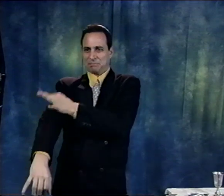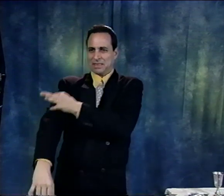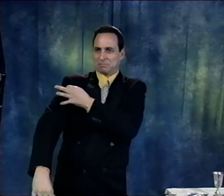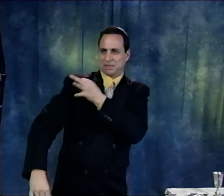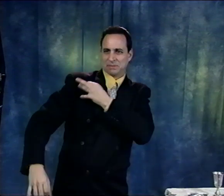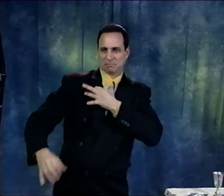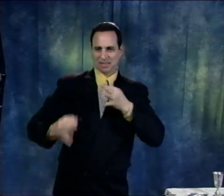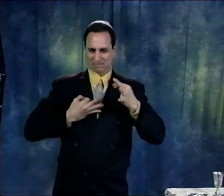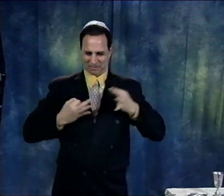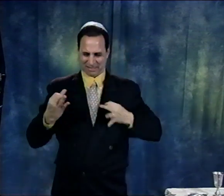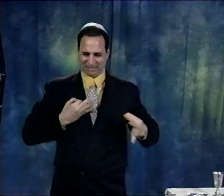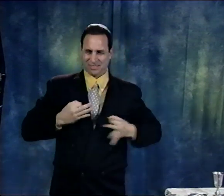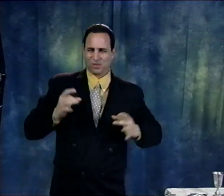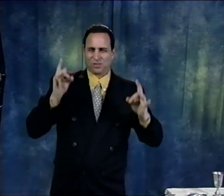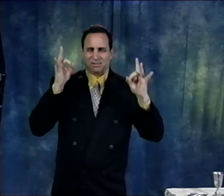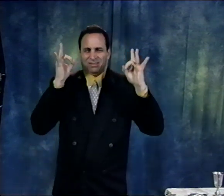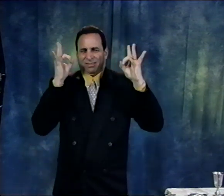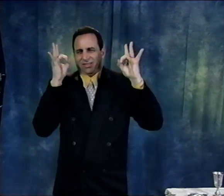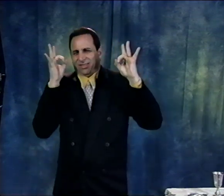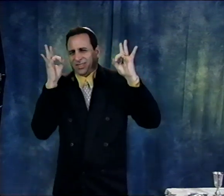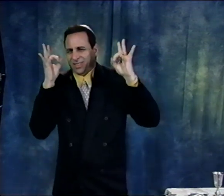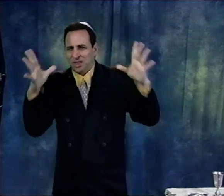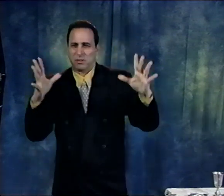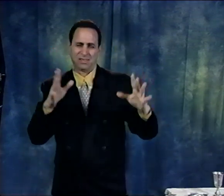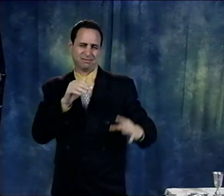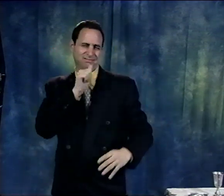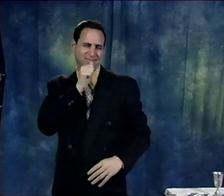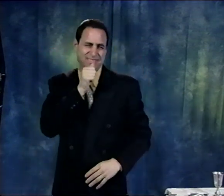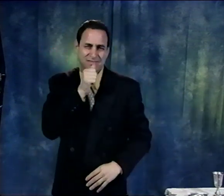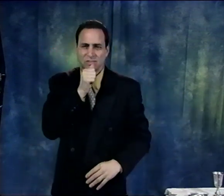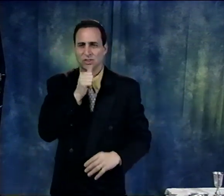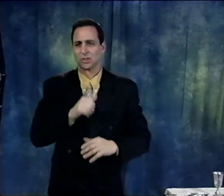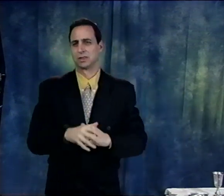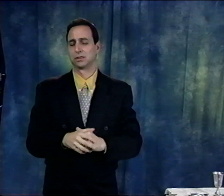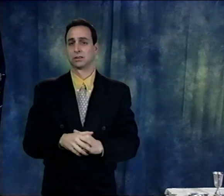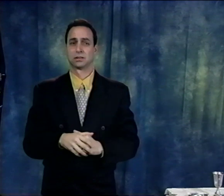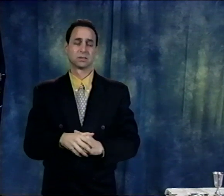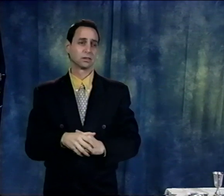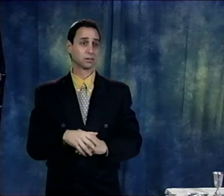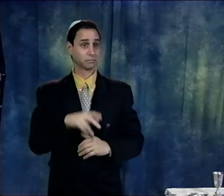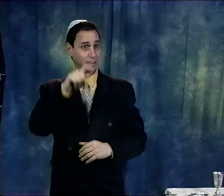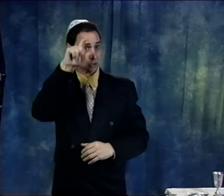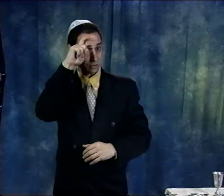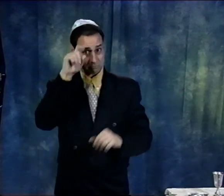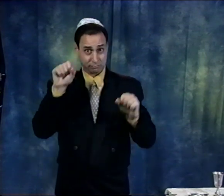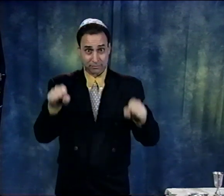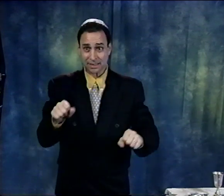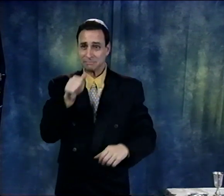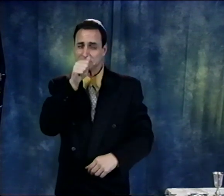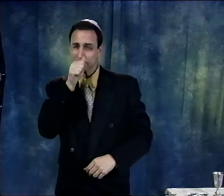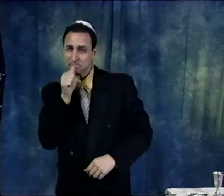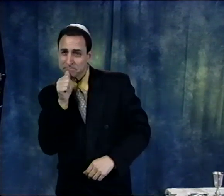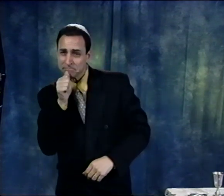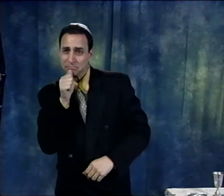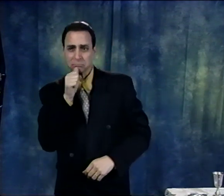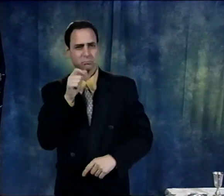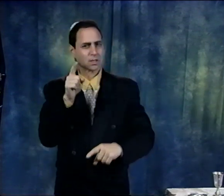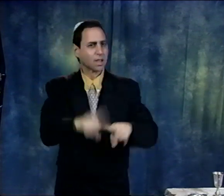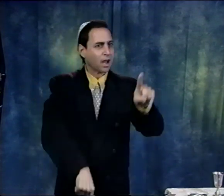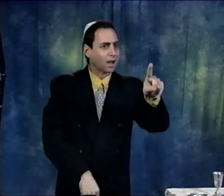Now everyone in Egypt was covered with this horrible, painful blister. The Egyptians